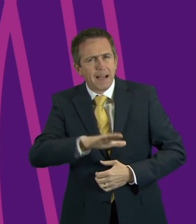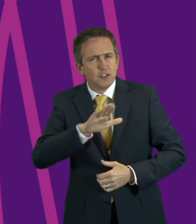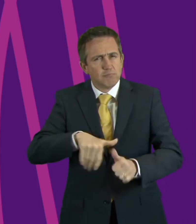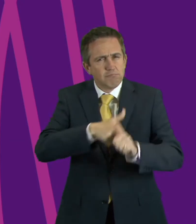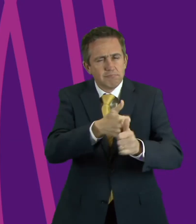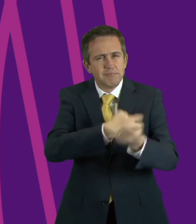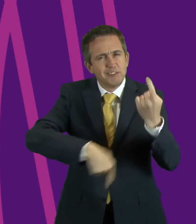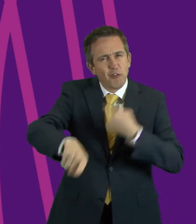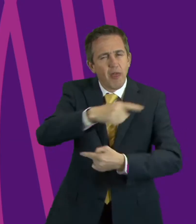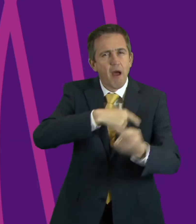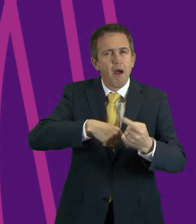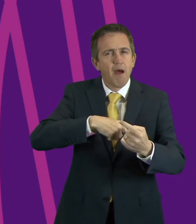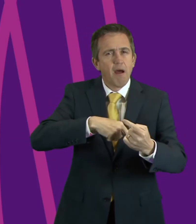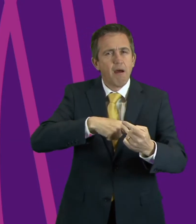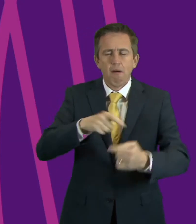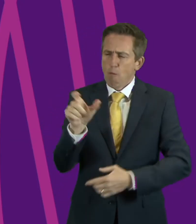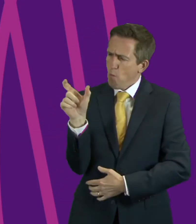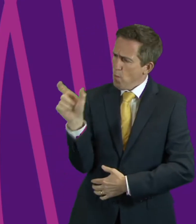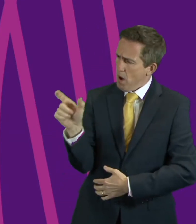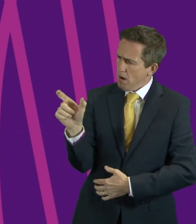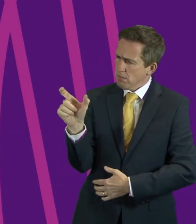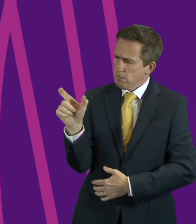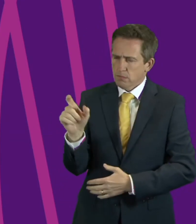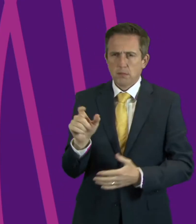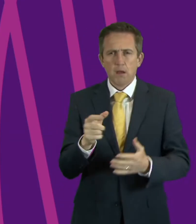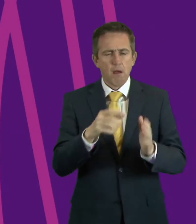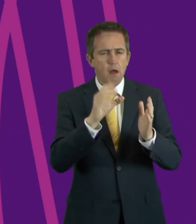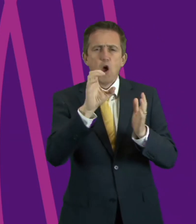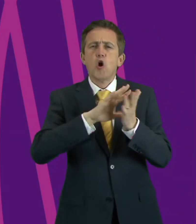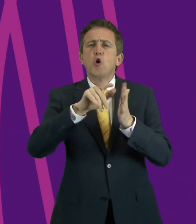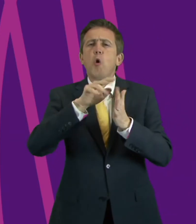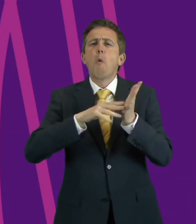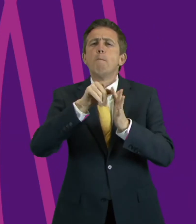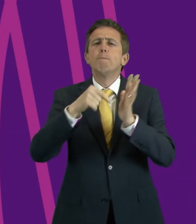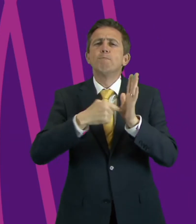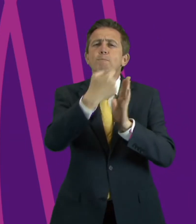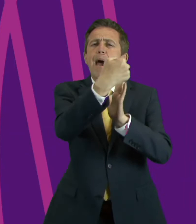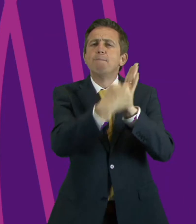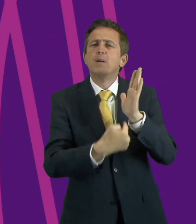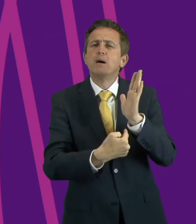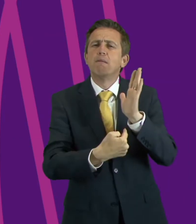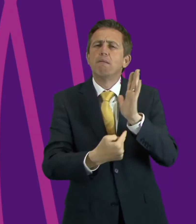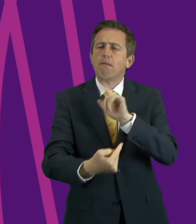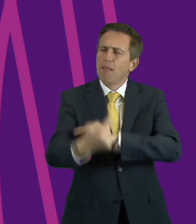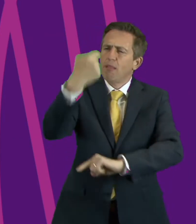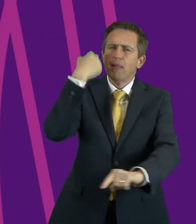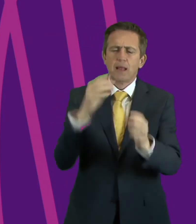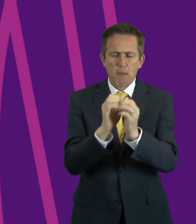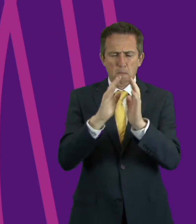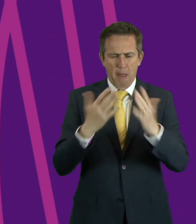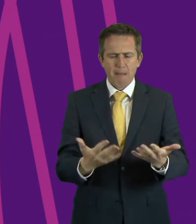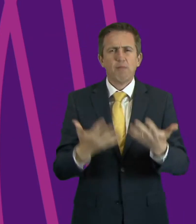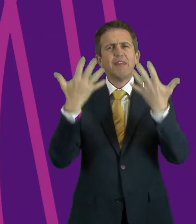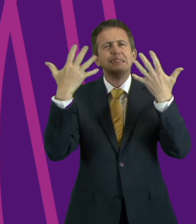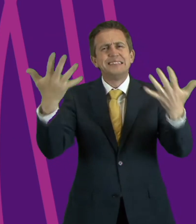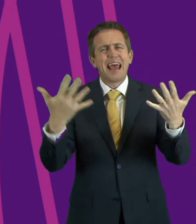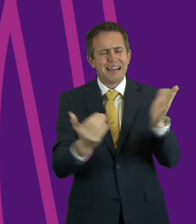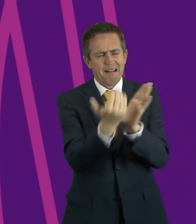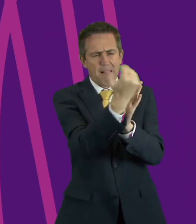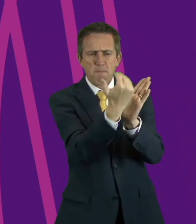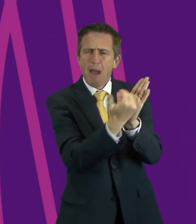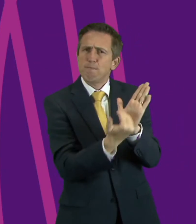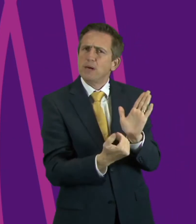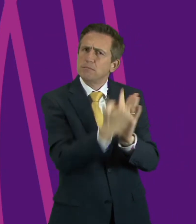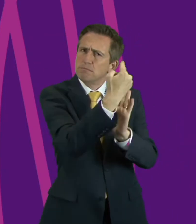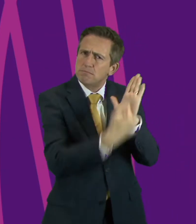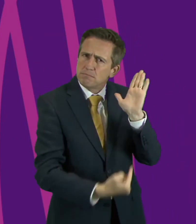When people hear the word commandment, many think of the 10 listed in the Old Testament of the Bible. But in both the